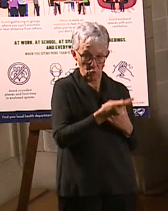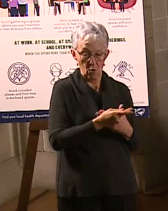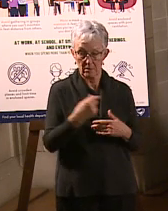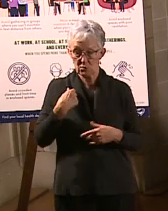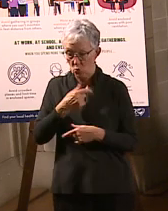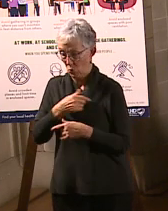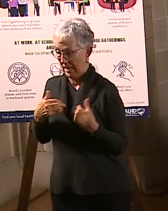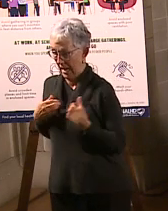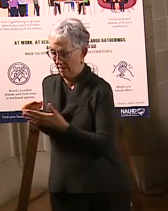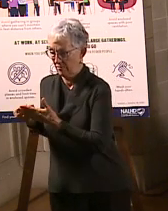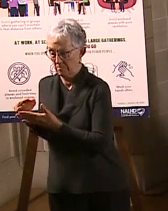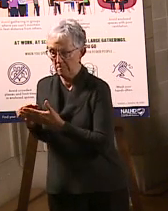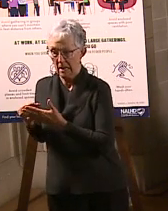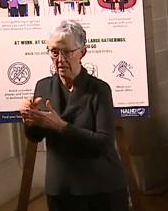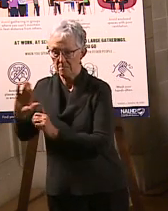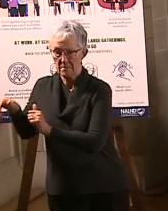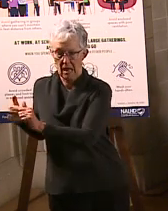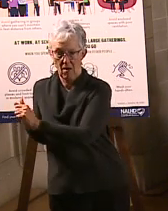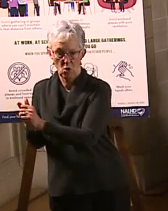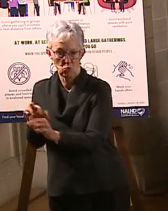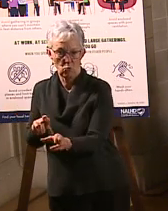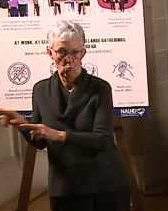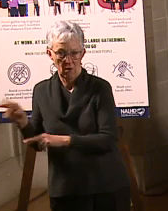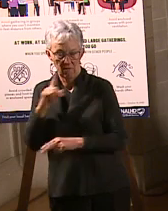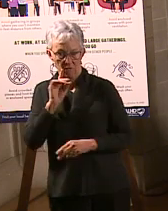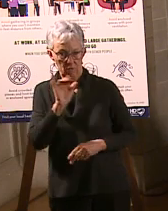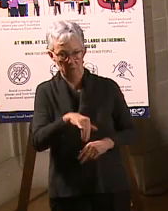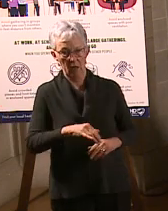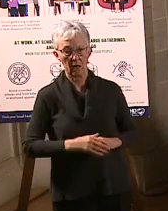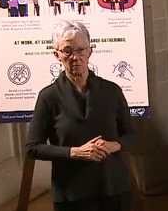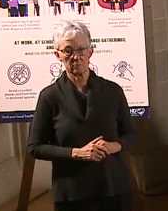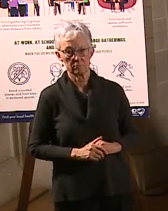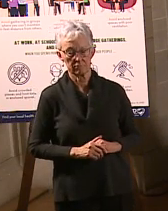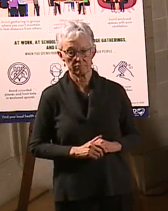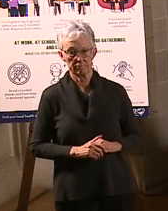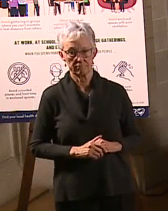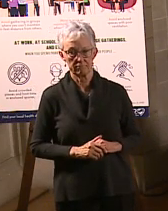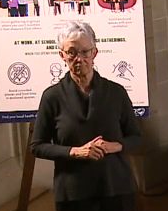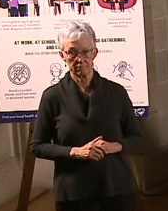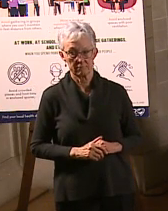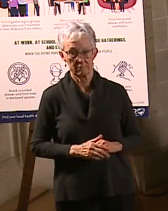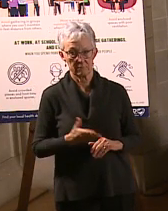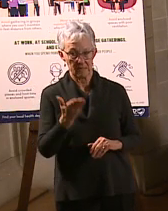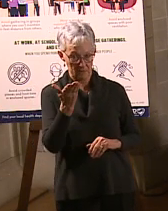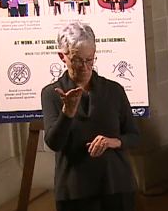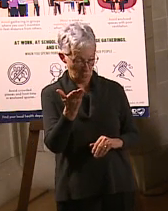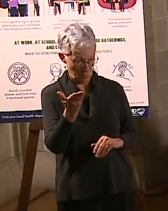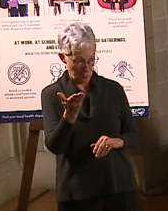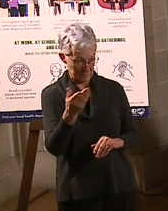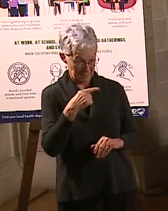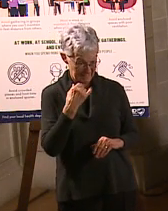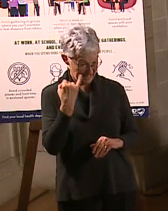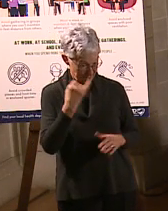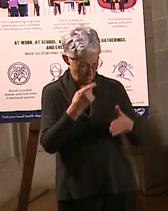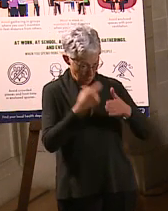appropriation, so that's not going to be a problem. And then your follow-on question was, well, this is going to cost us more over the next 4 years or whatever time's left in that